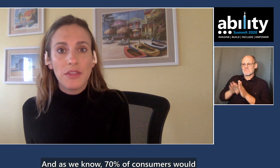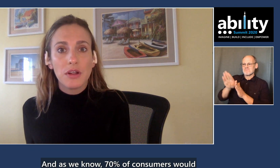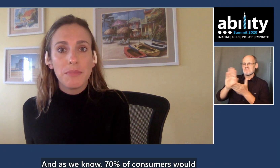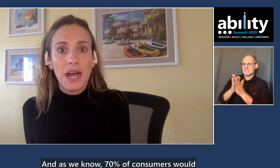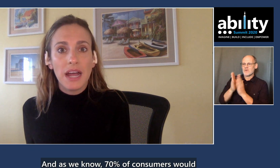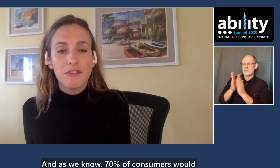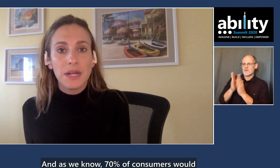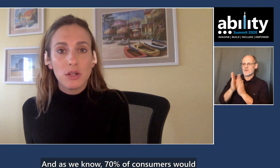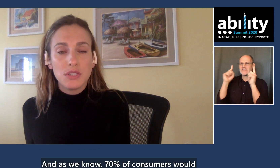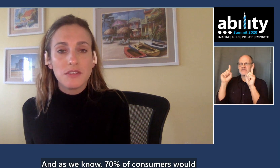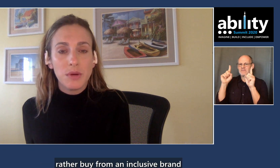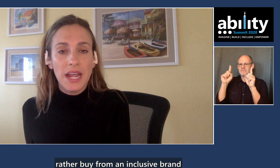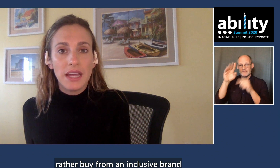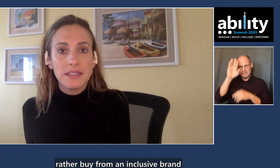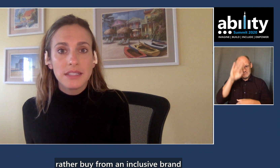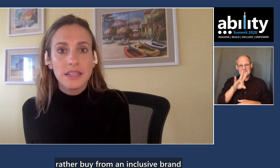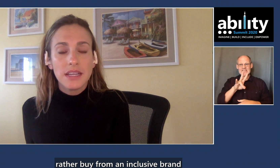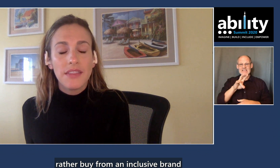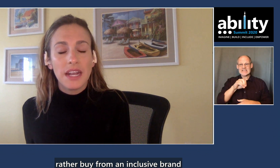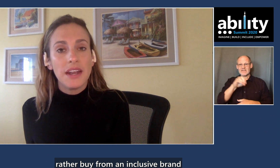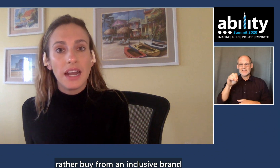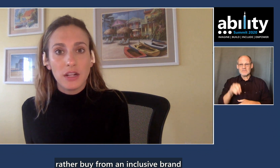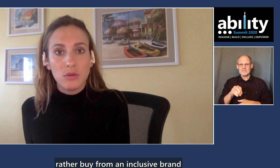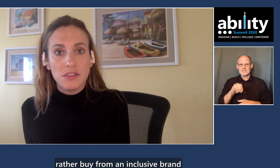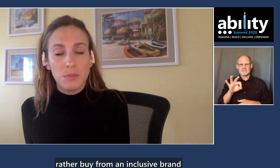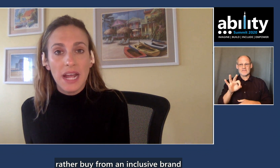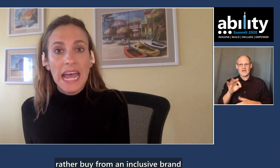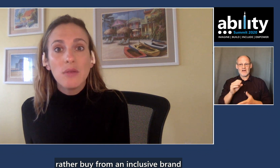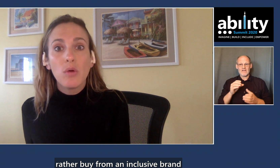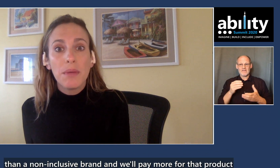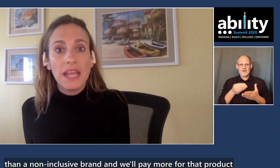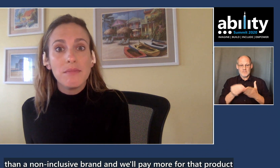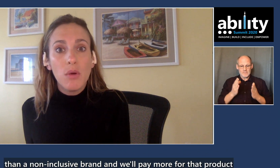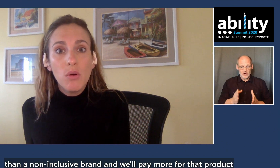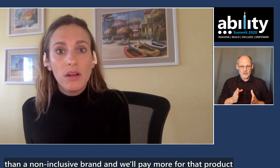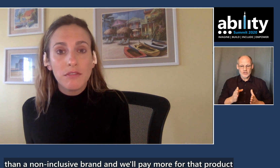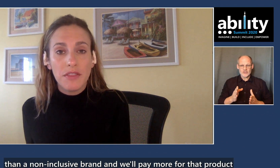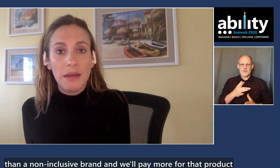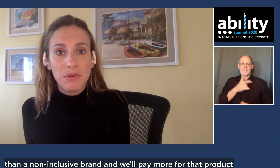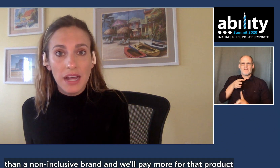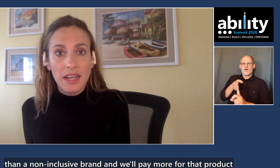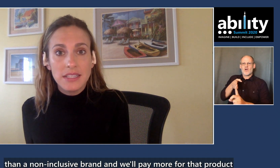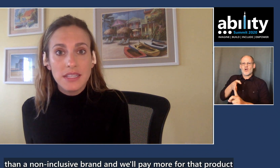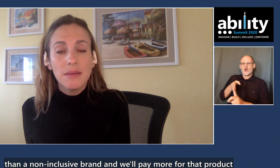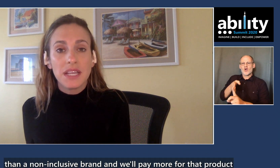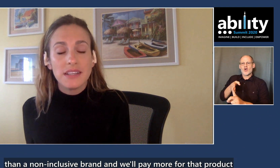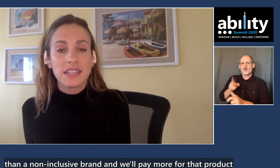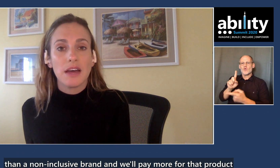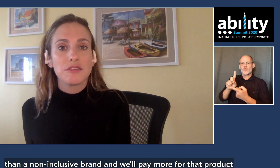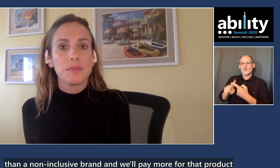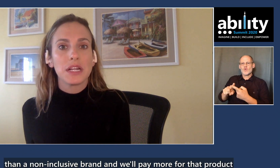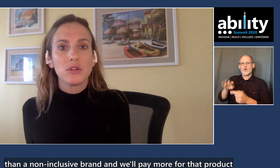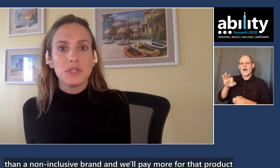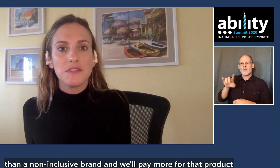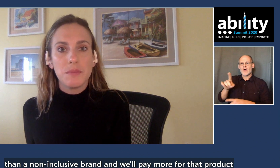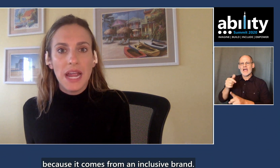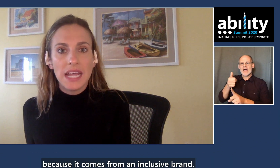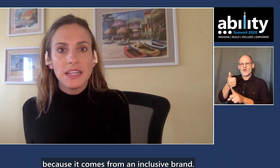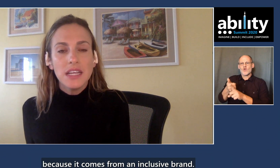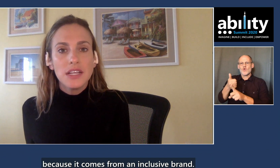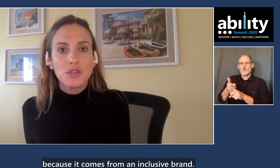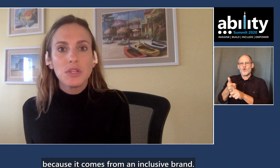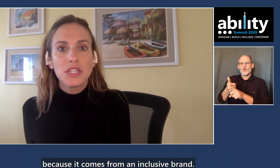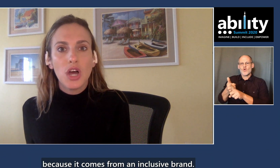consumers would rather buy from an inclusive brand than a non-inclusive brand, and will pay more for that product because it comes from an